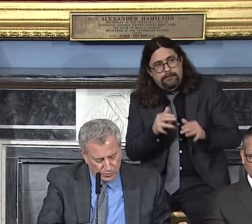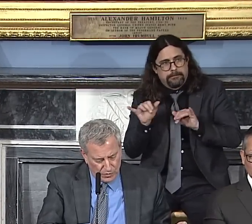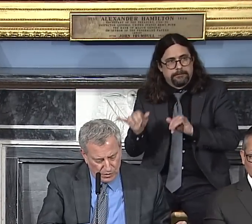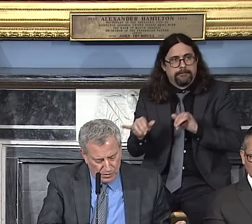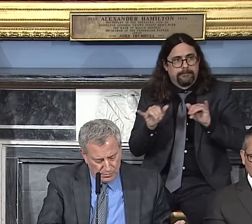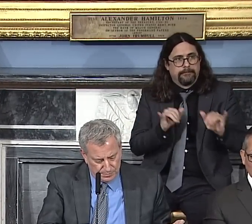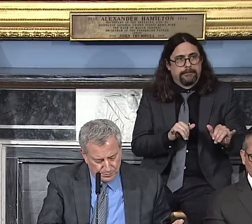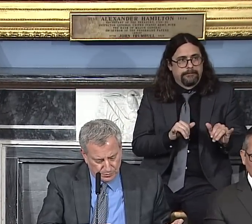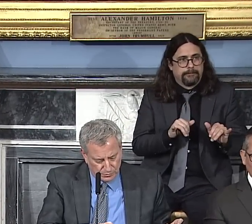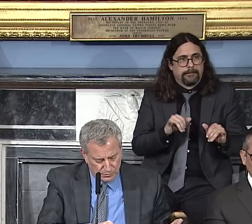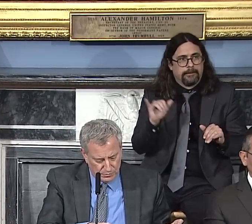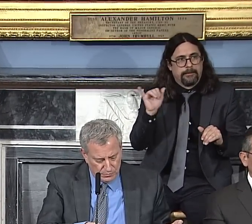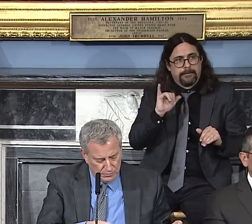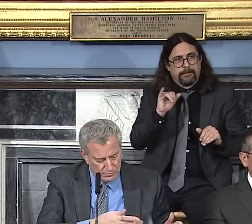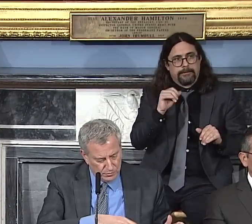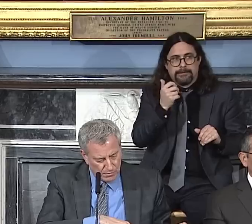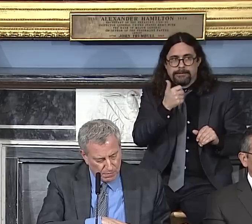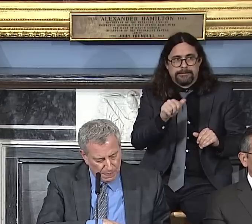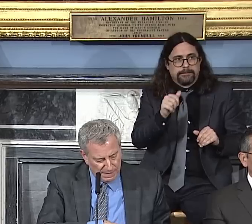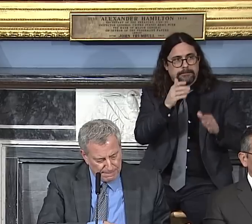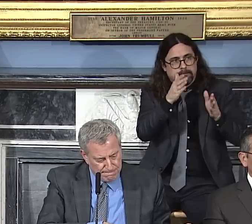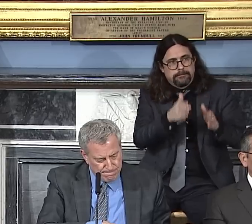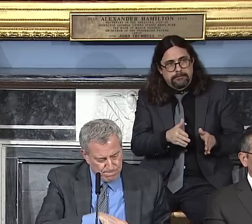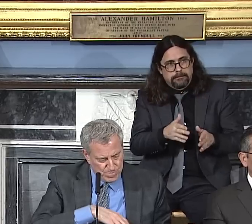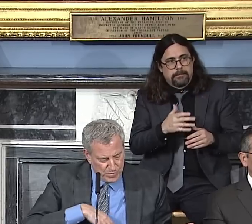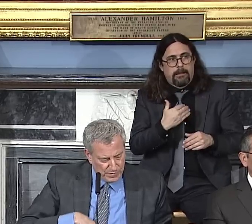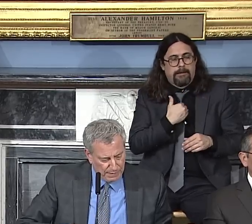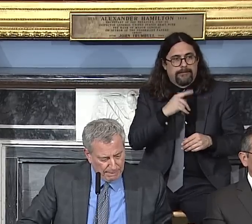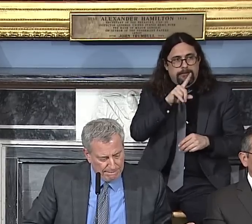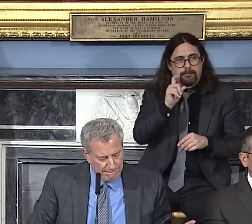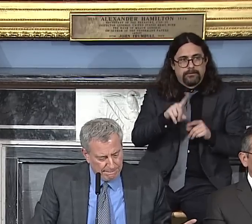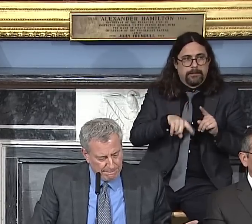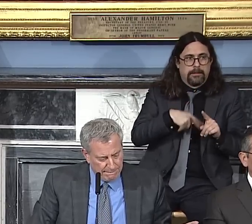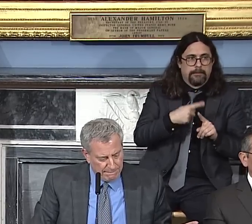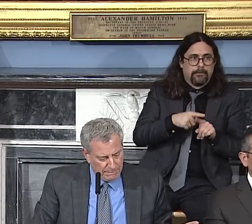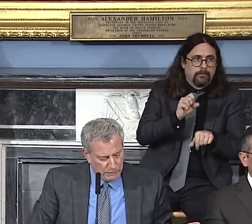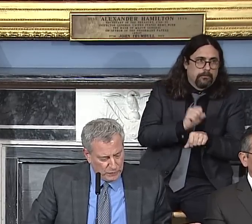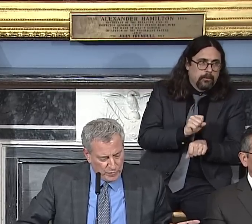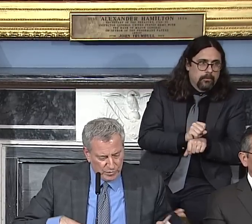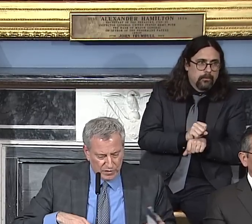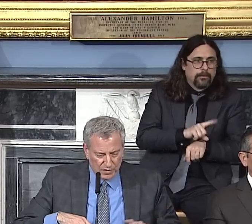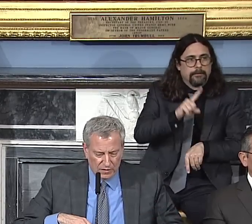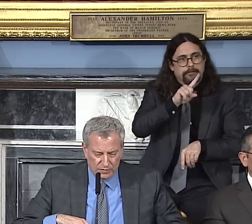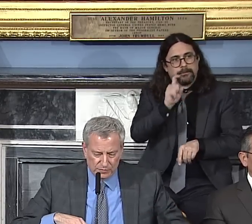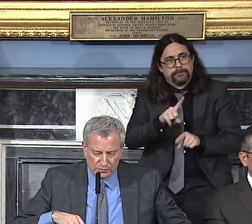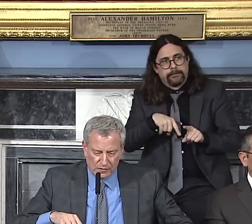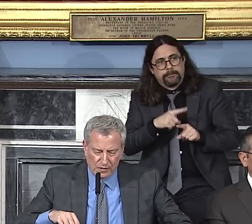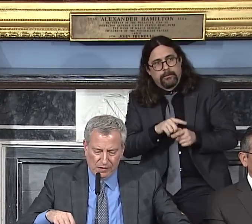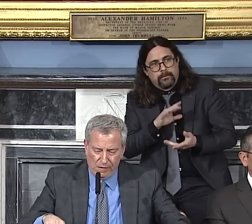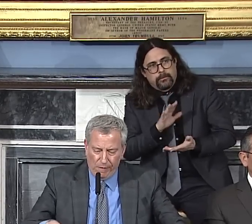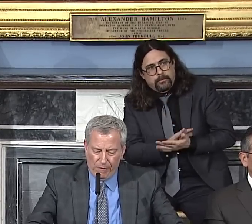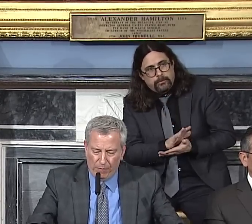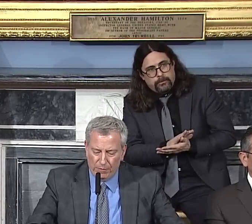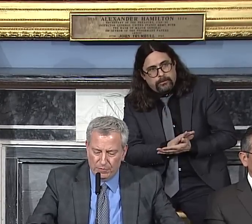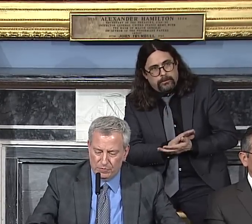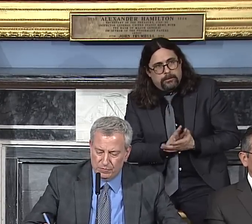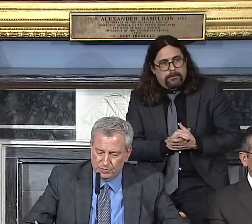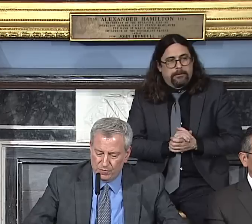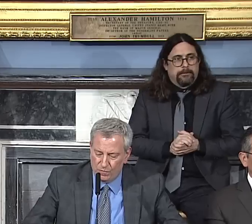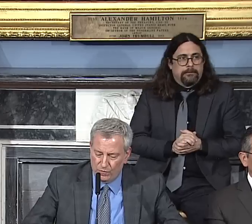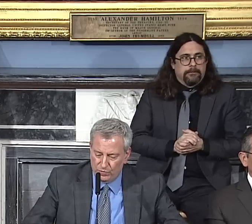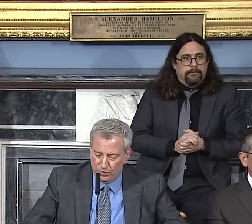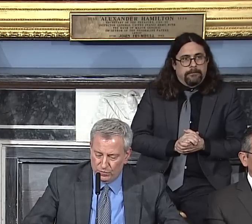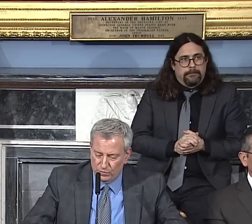about work, about school. And it goes back to the really fundamental. If you are sick with fever